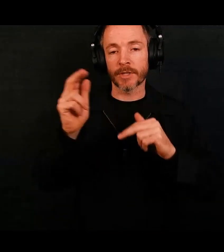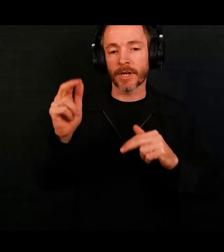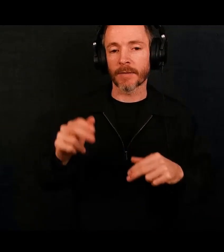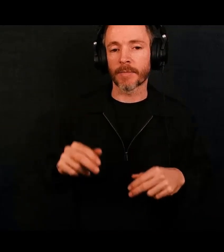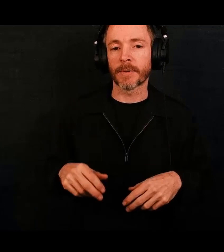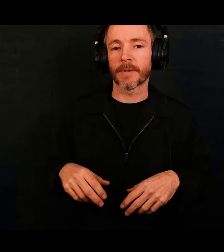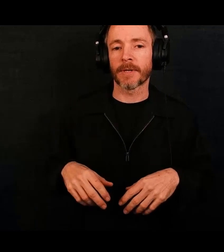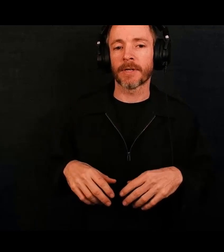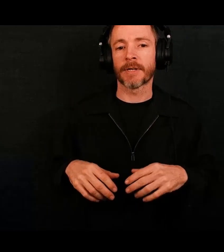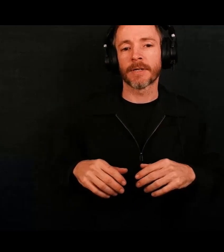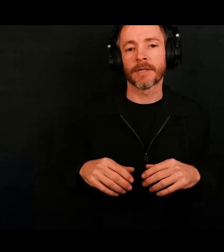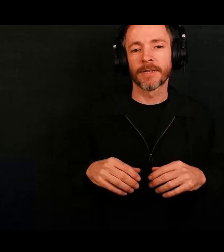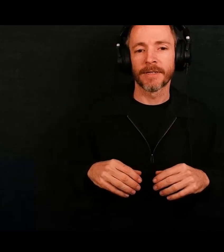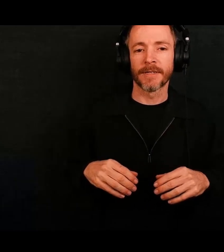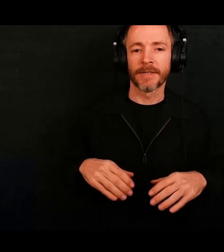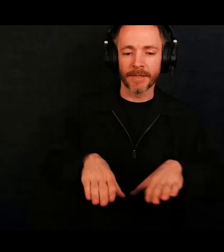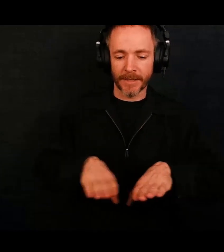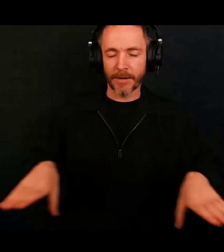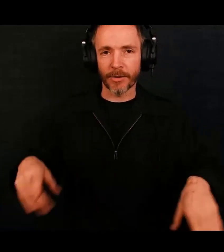prototype